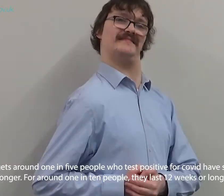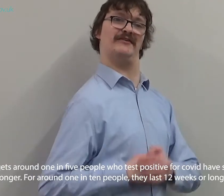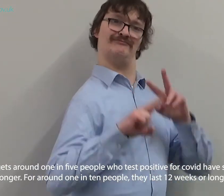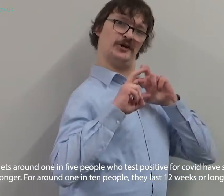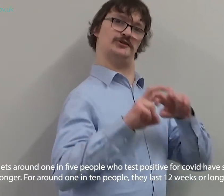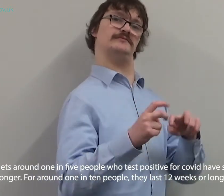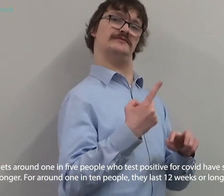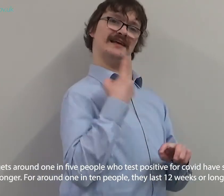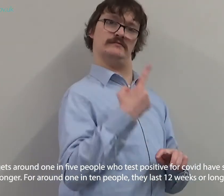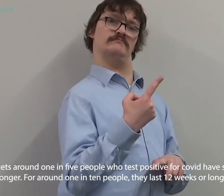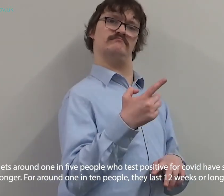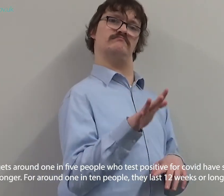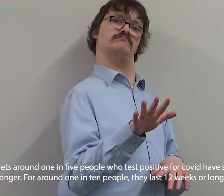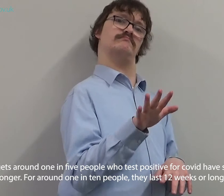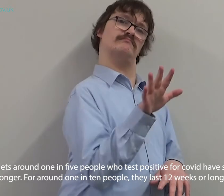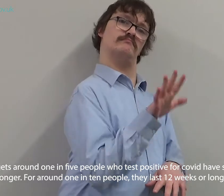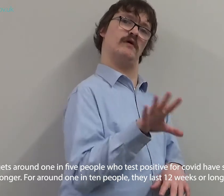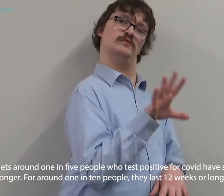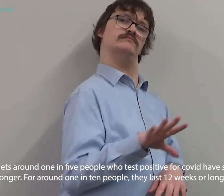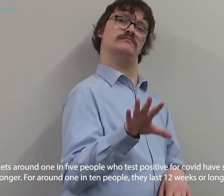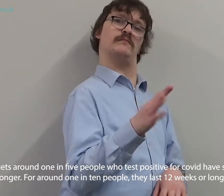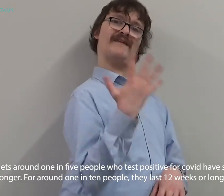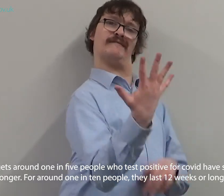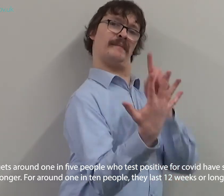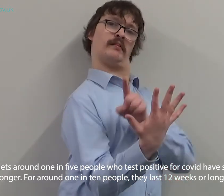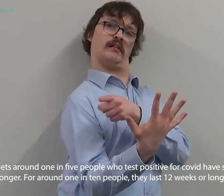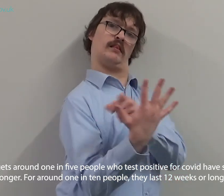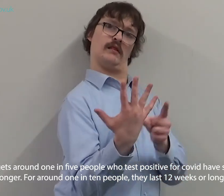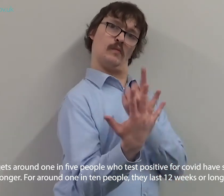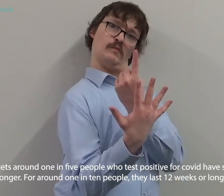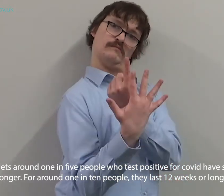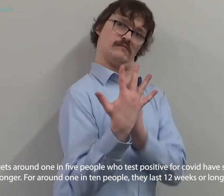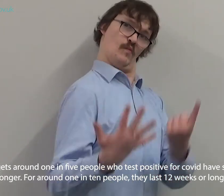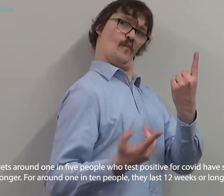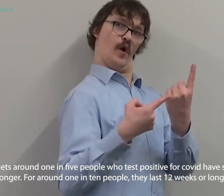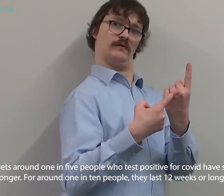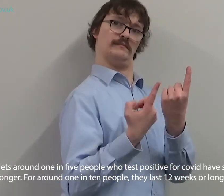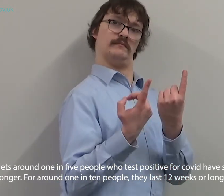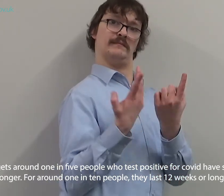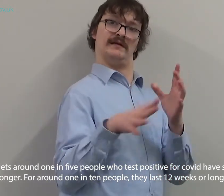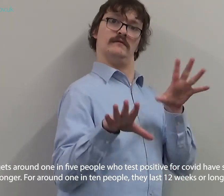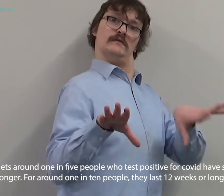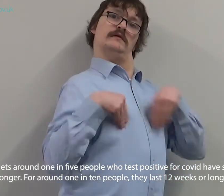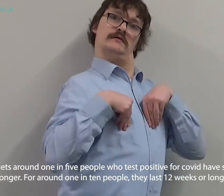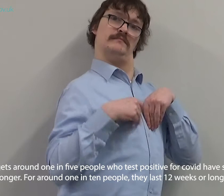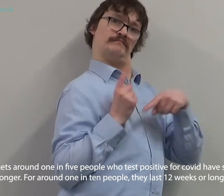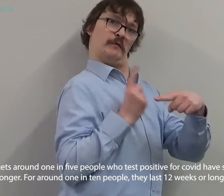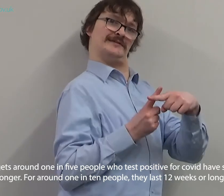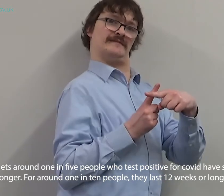Research suggests around 1 in 5 people who test positive for Covid have symptoms for 5 weeks or longer.